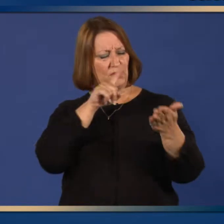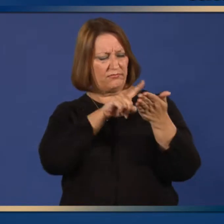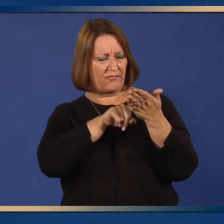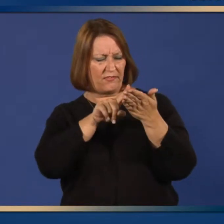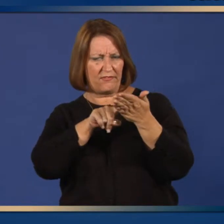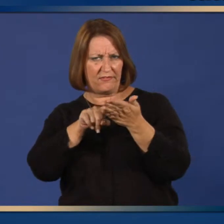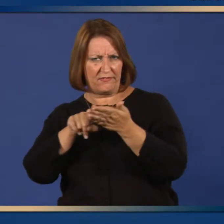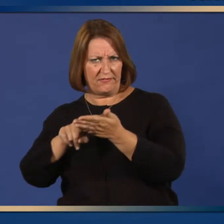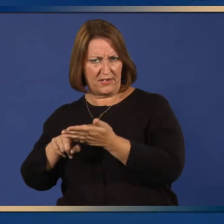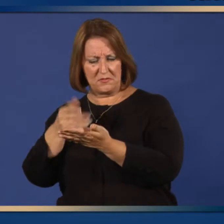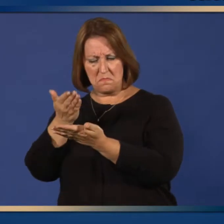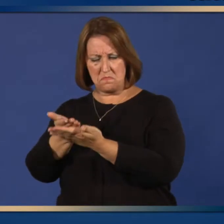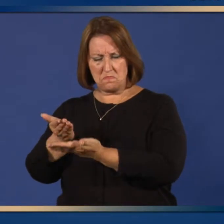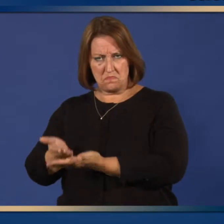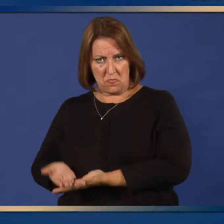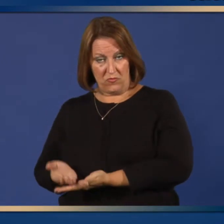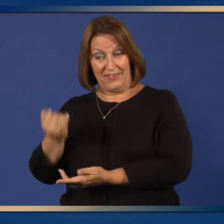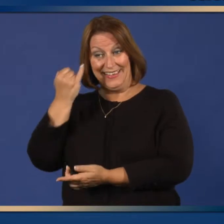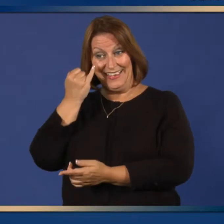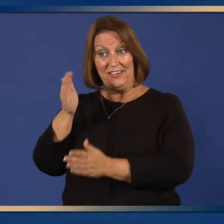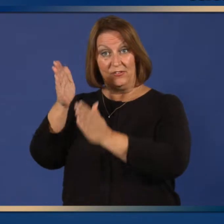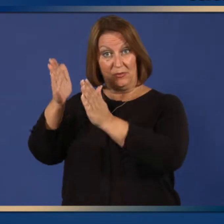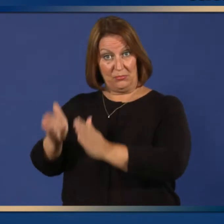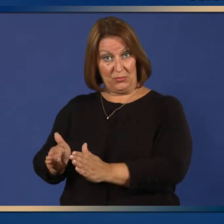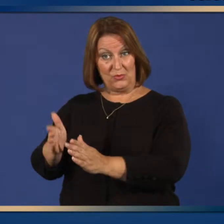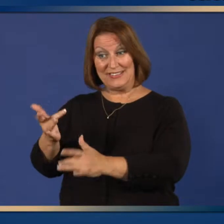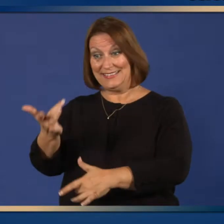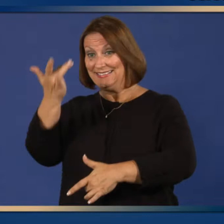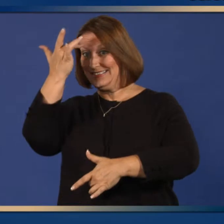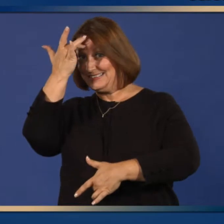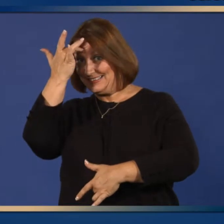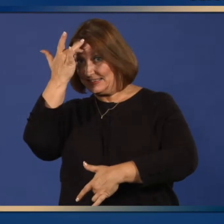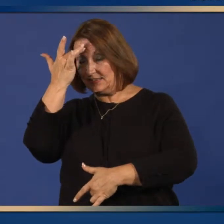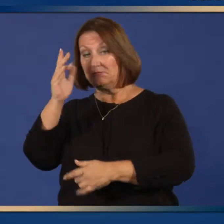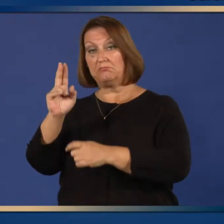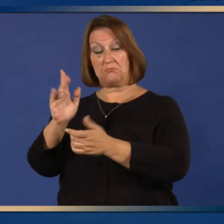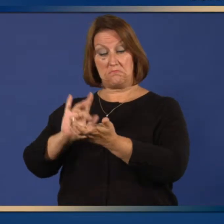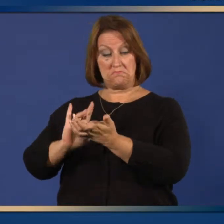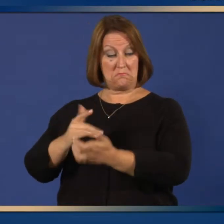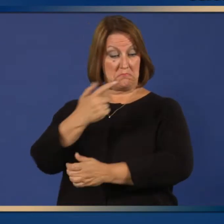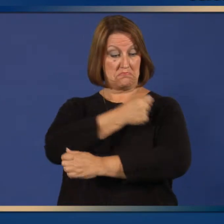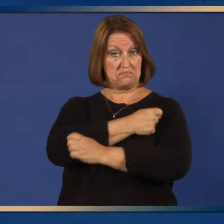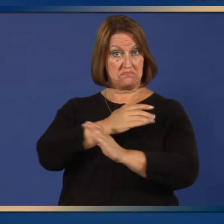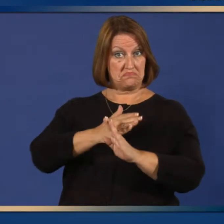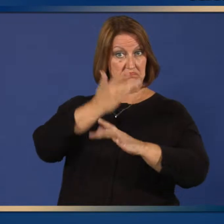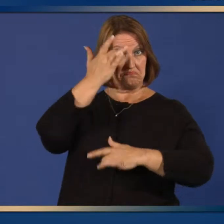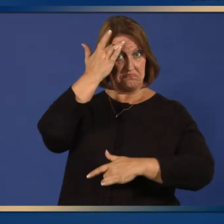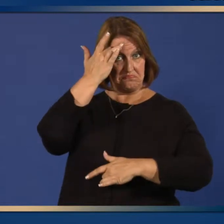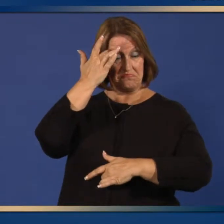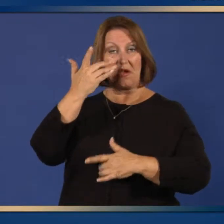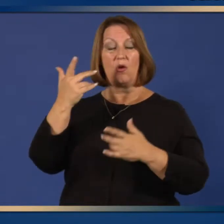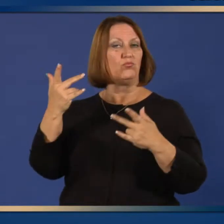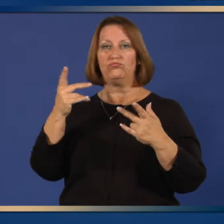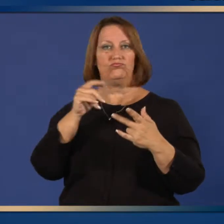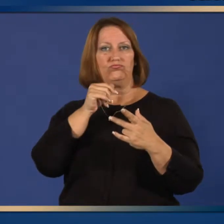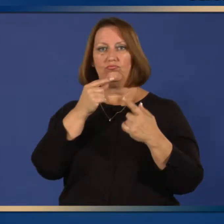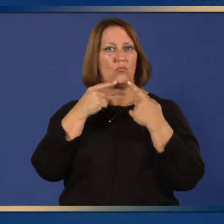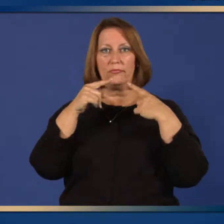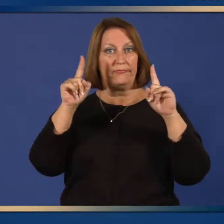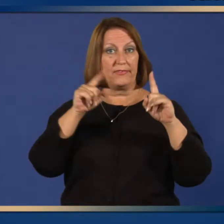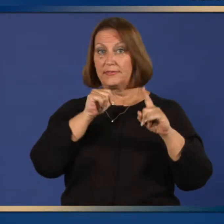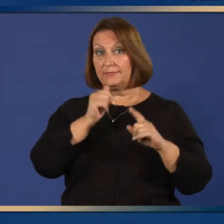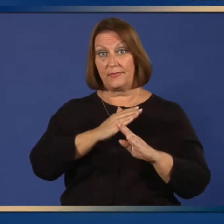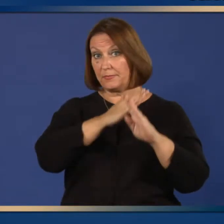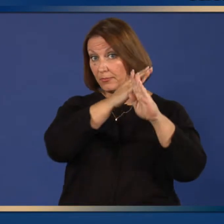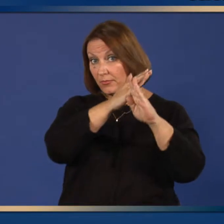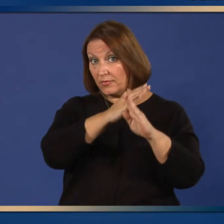There is no evidence that acute illness reduces vaccine efficacy or increases